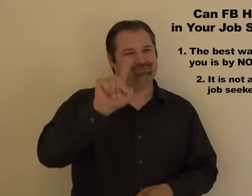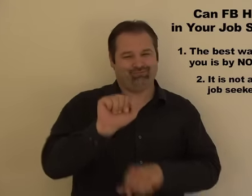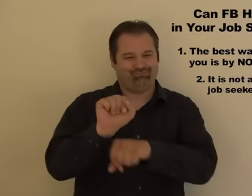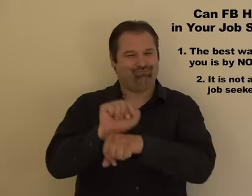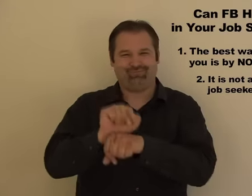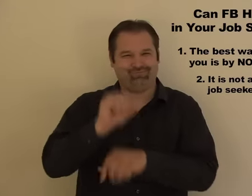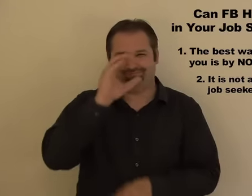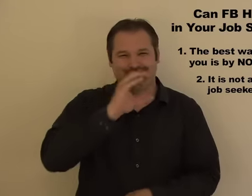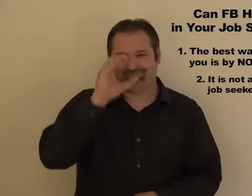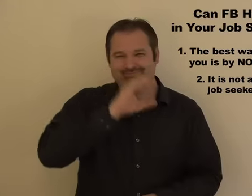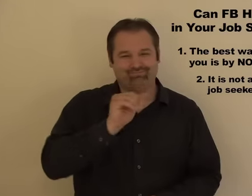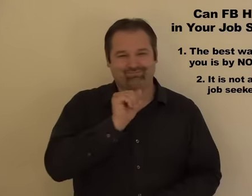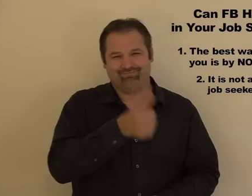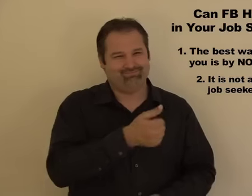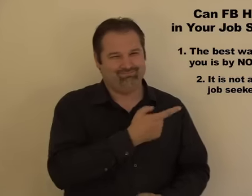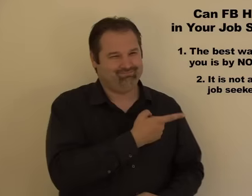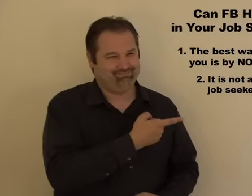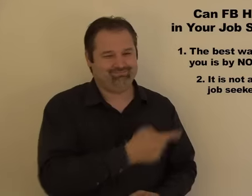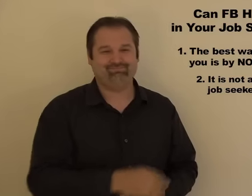Facebook is not designed for job seekers.